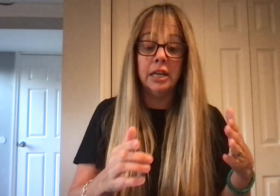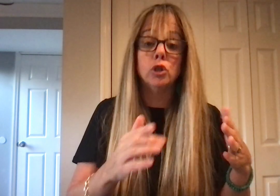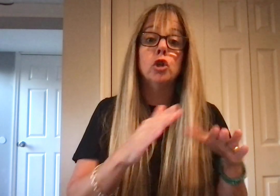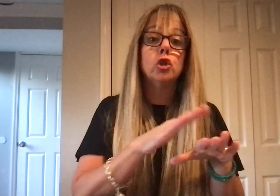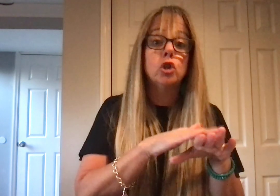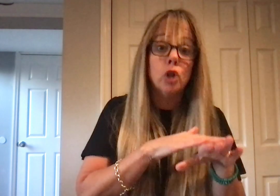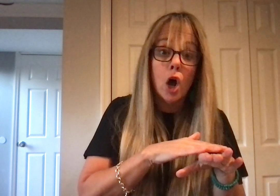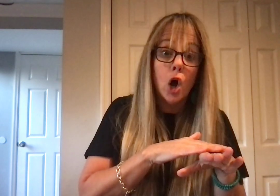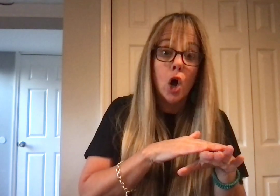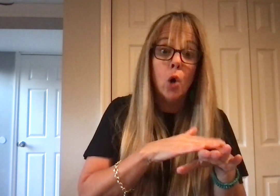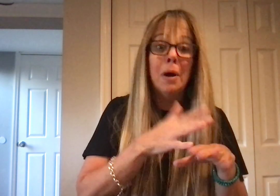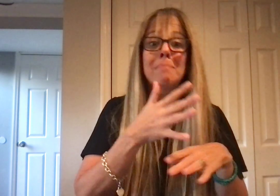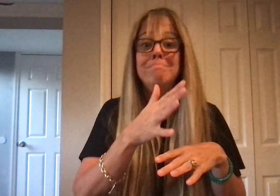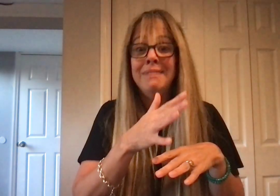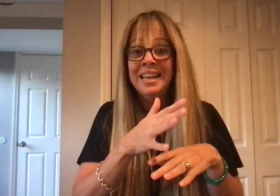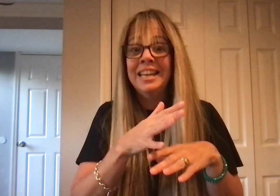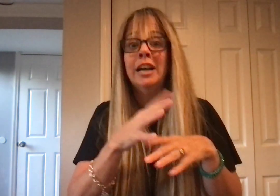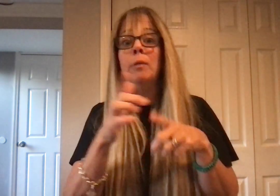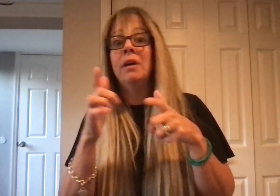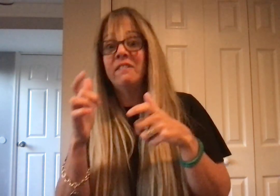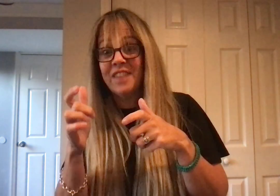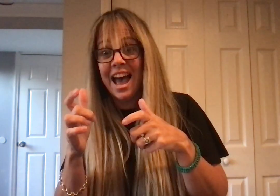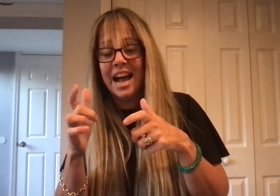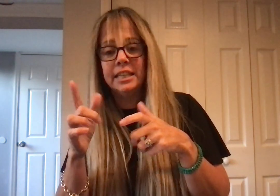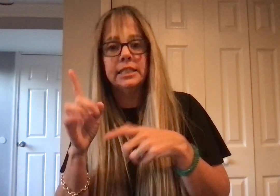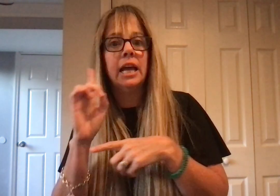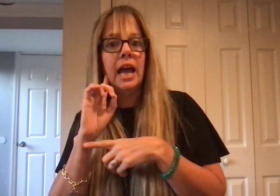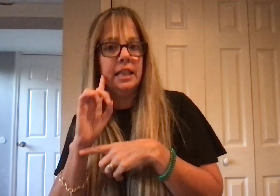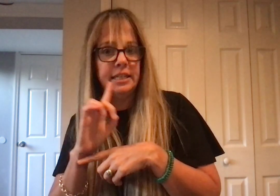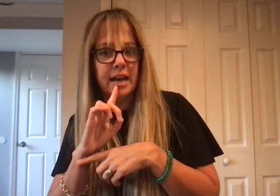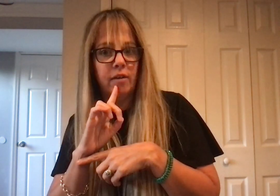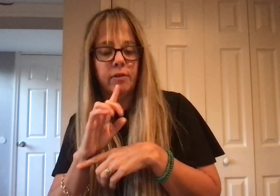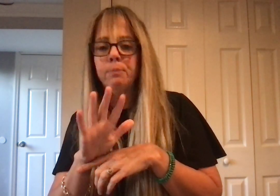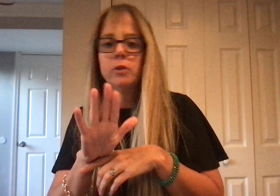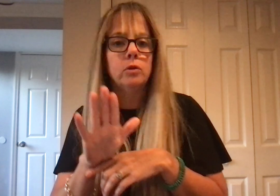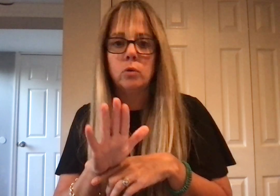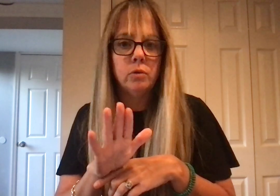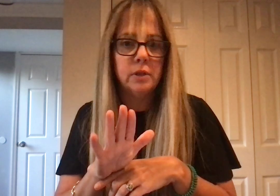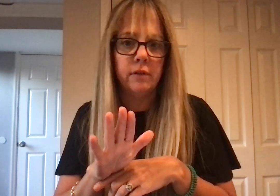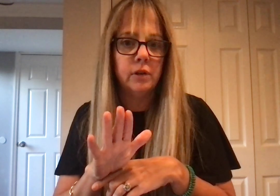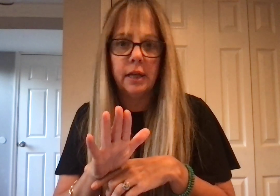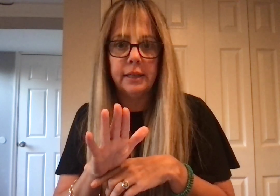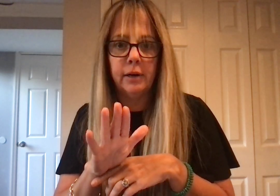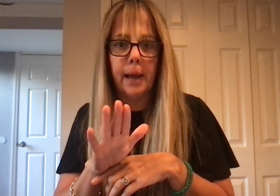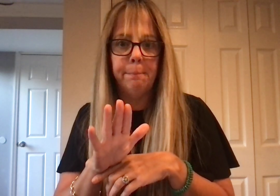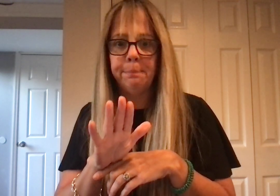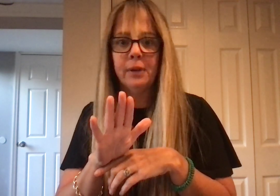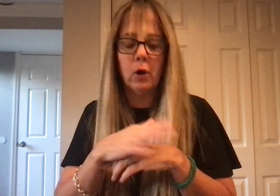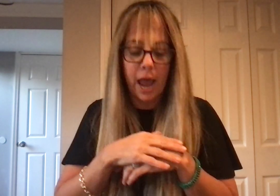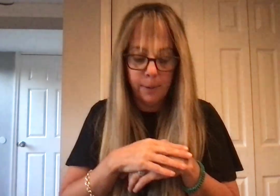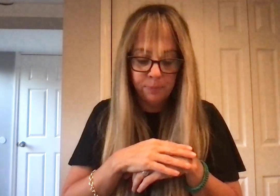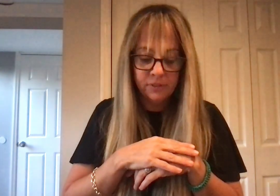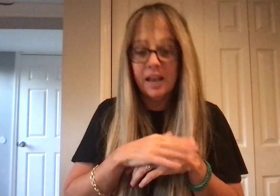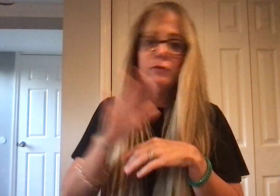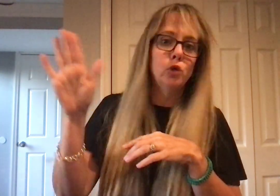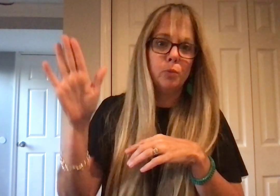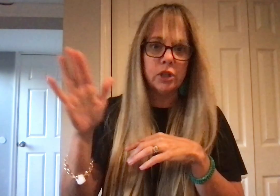speeds, slow, medium, fast, and then deaf. Don't do deaf. You're not there yet. Okay? Deaf is